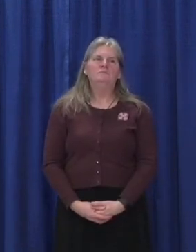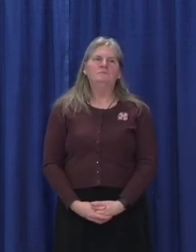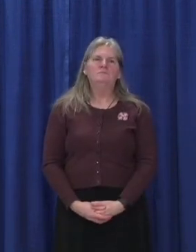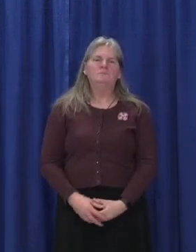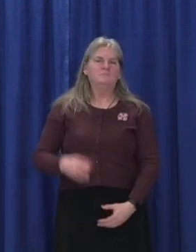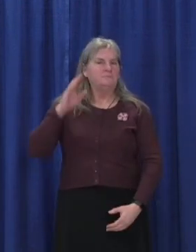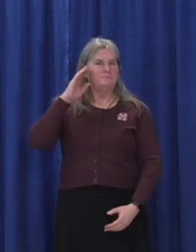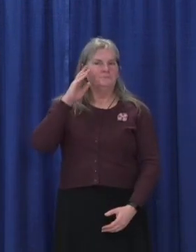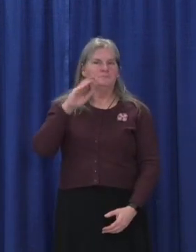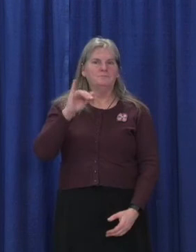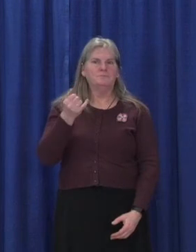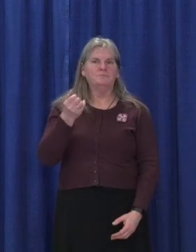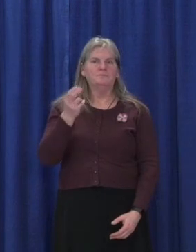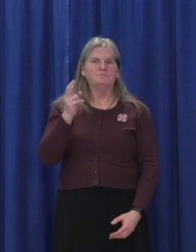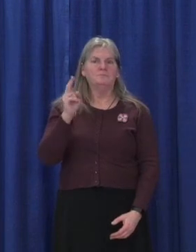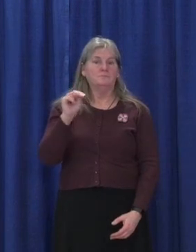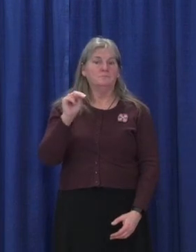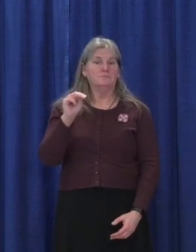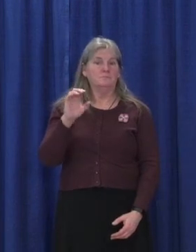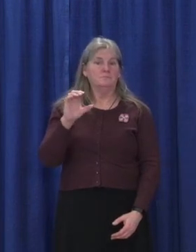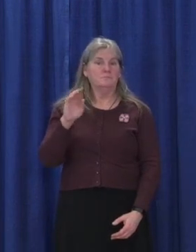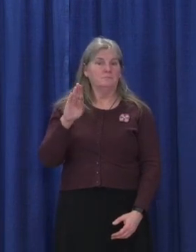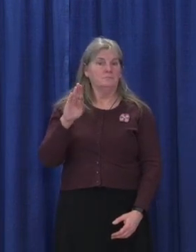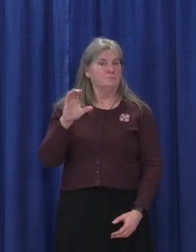Hello, John at CBC.